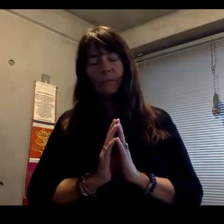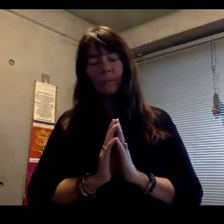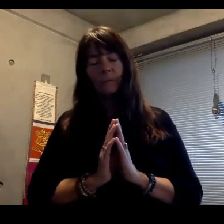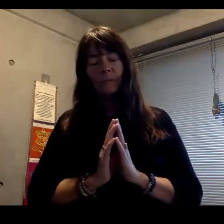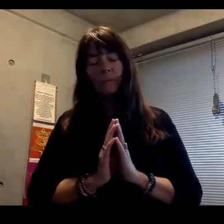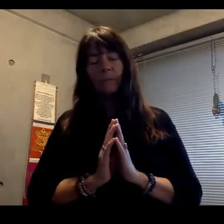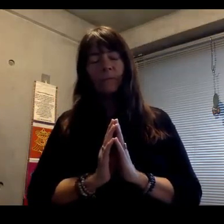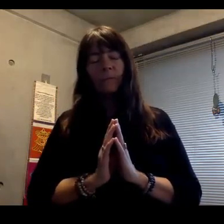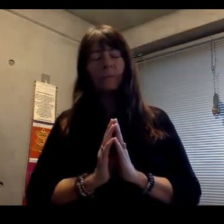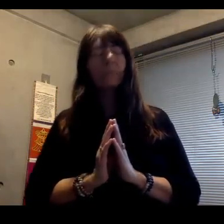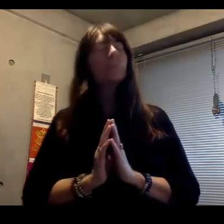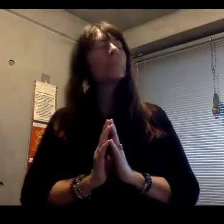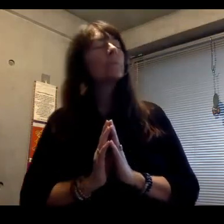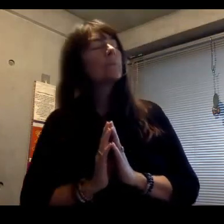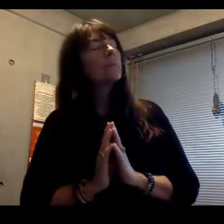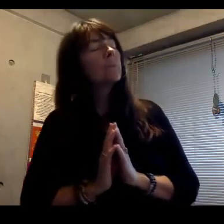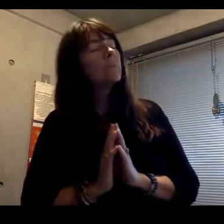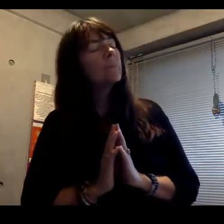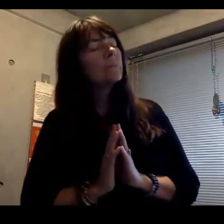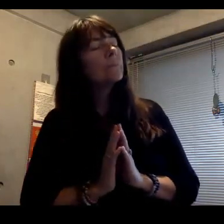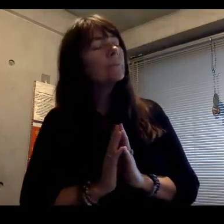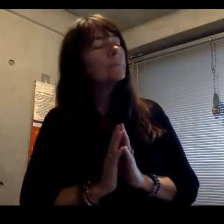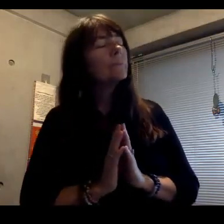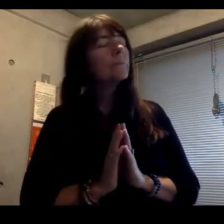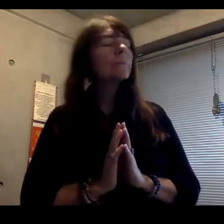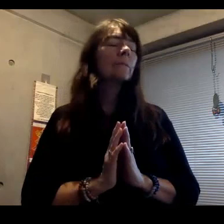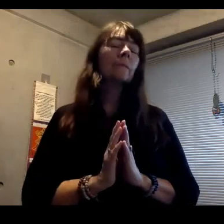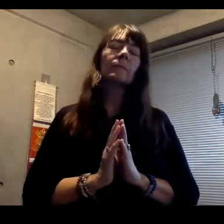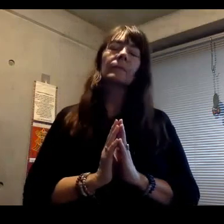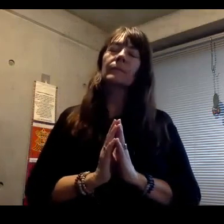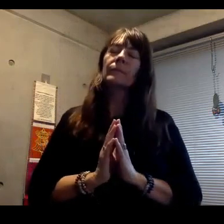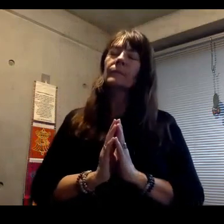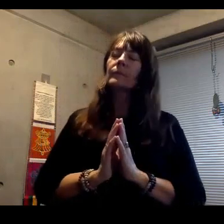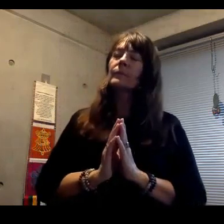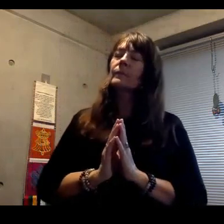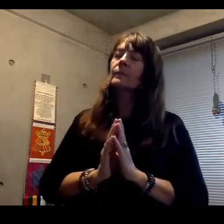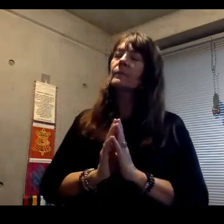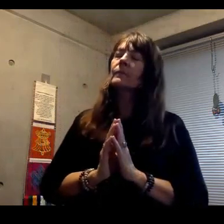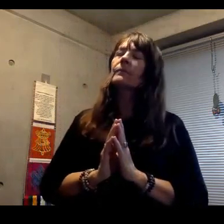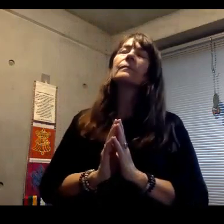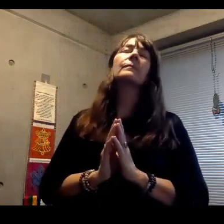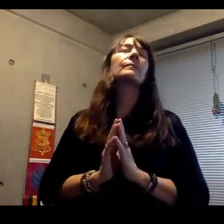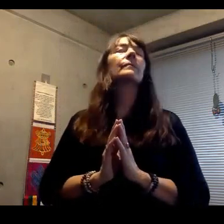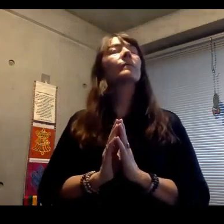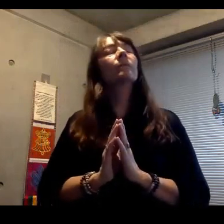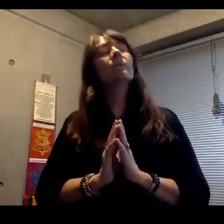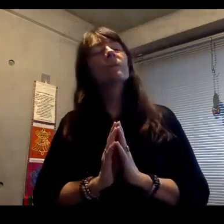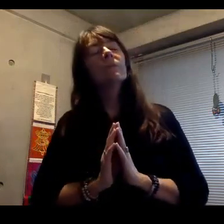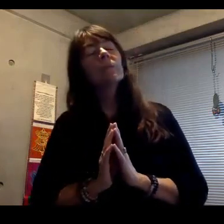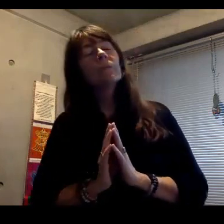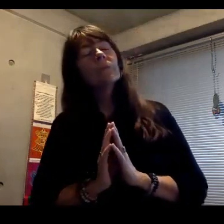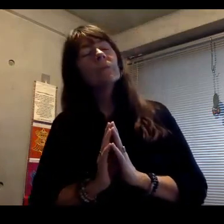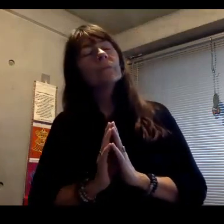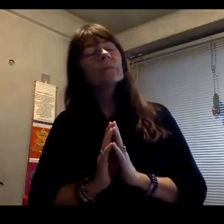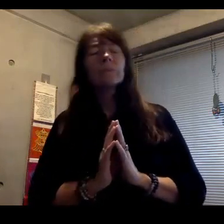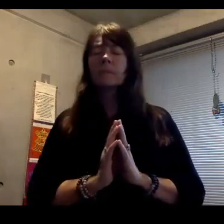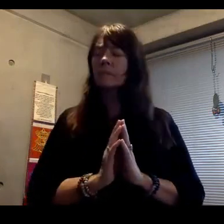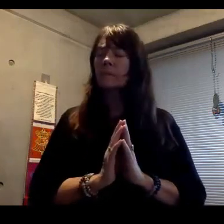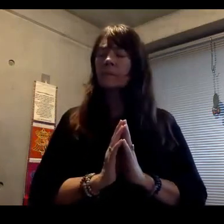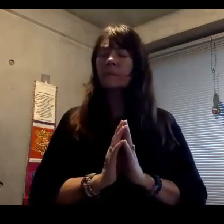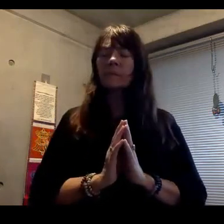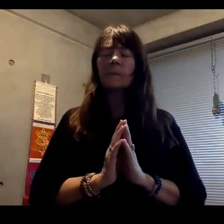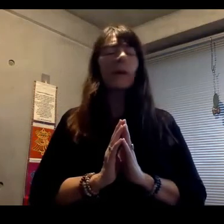And then when you go back to the universe of love as a non-physical, does it make any difference?